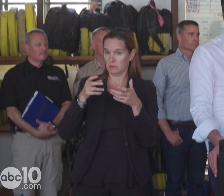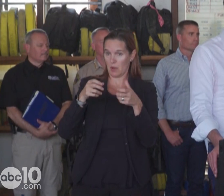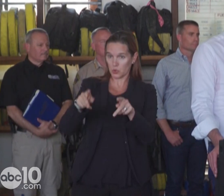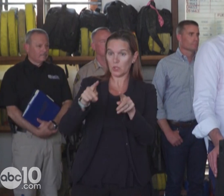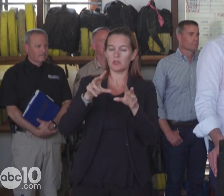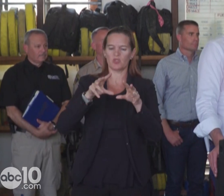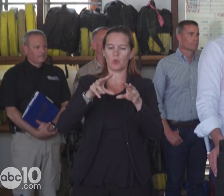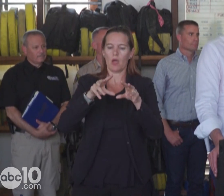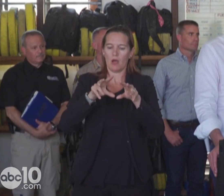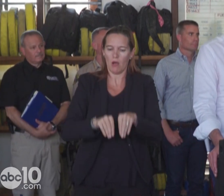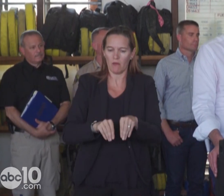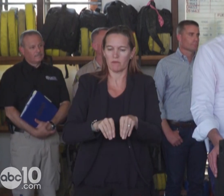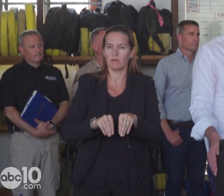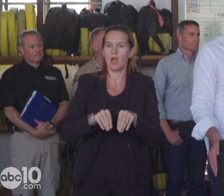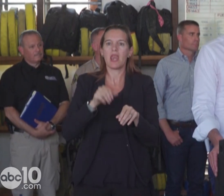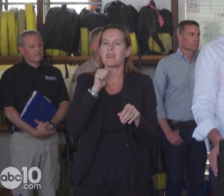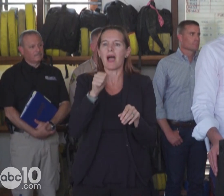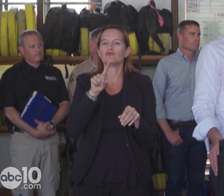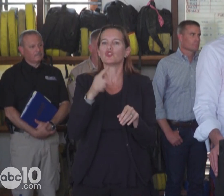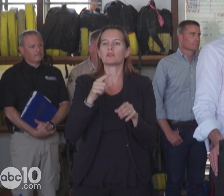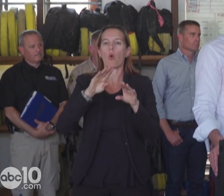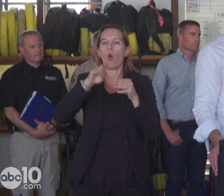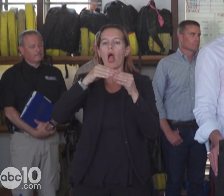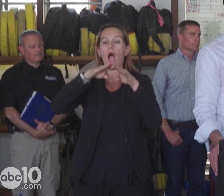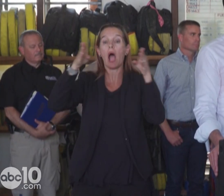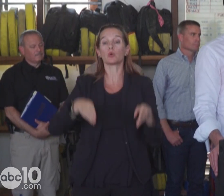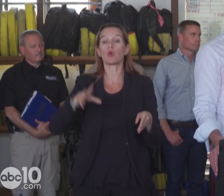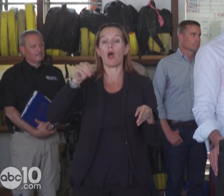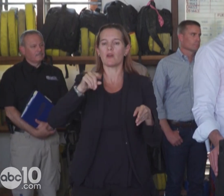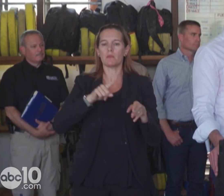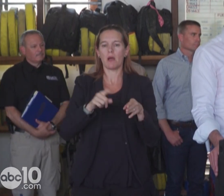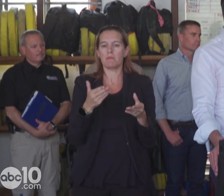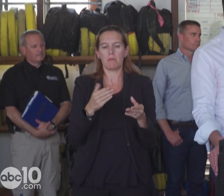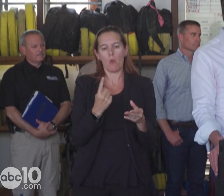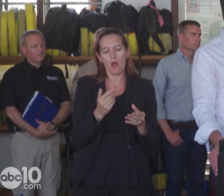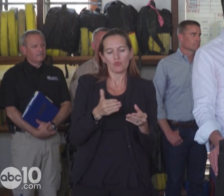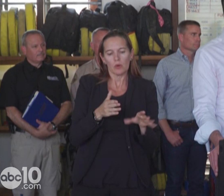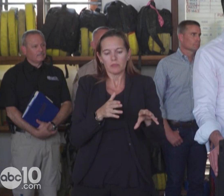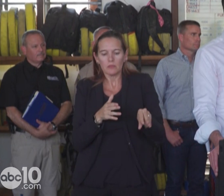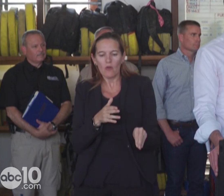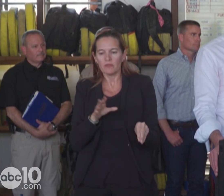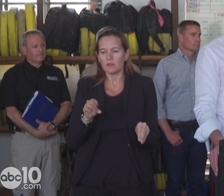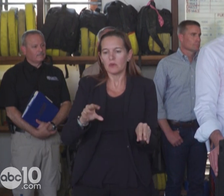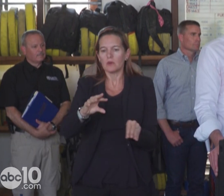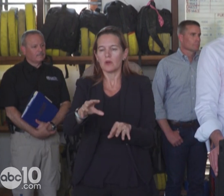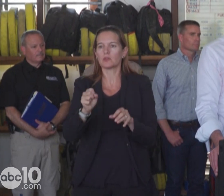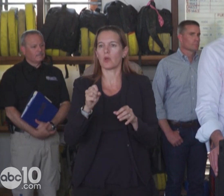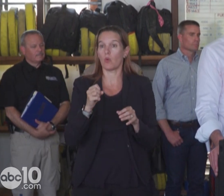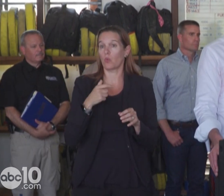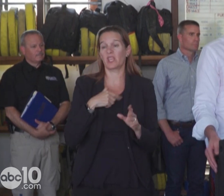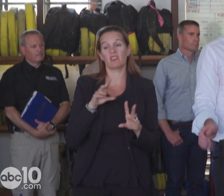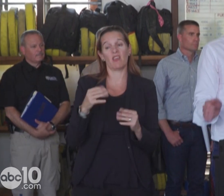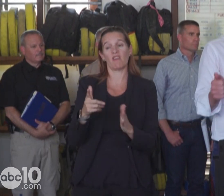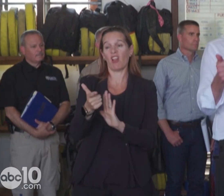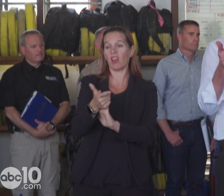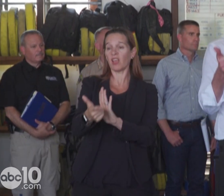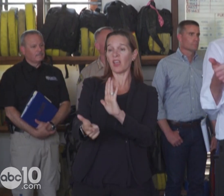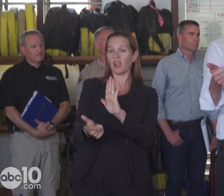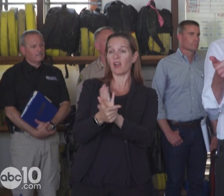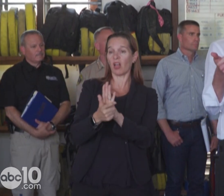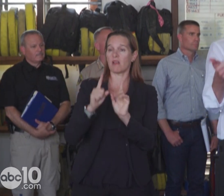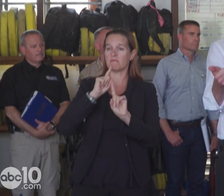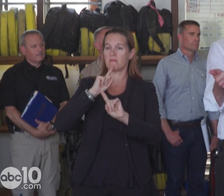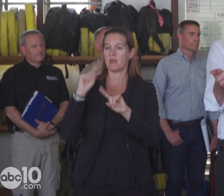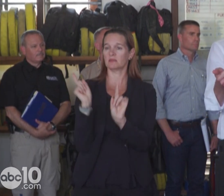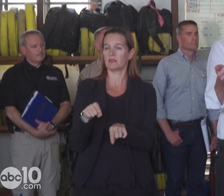house goes out, but one room at a time. All of that is laid out in that legislation, legally required if they're